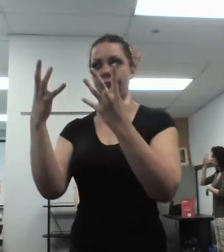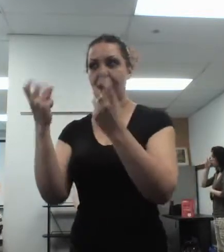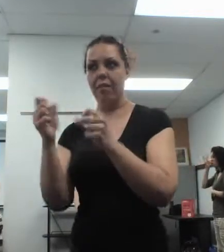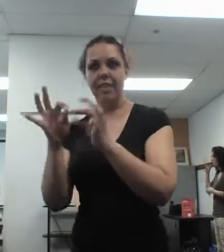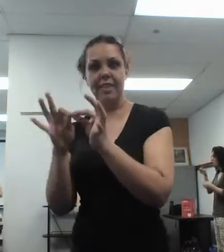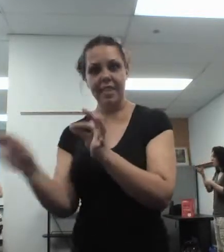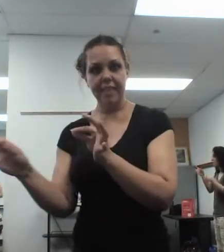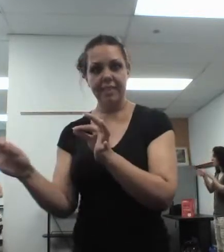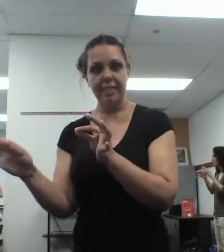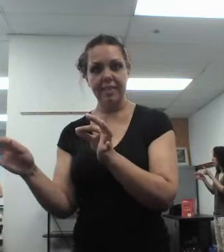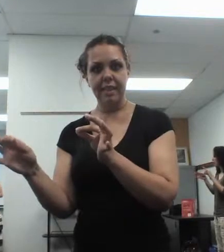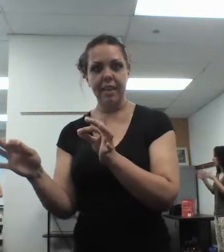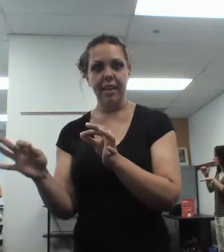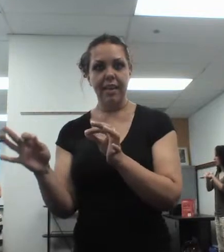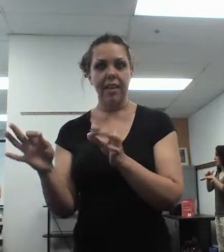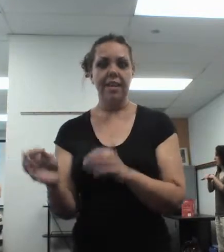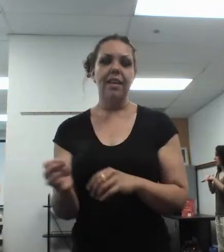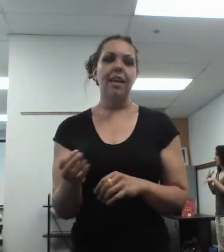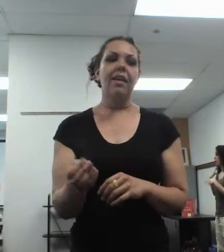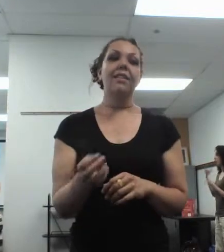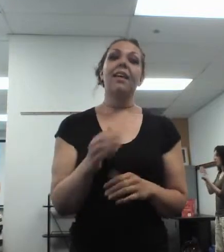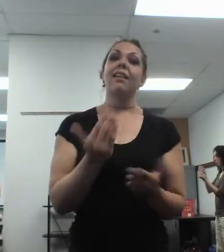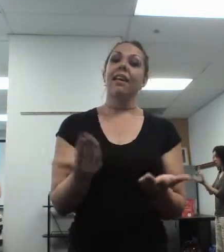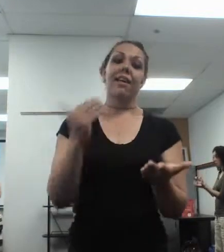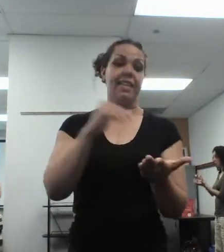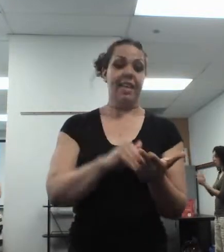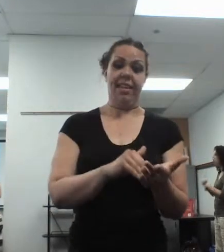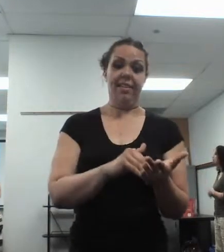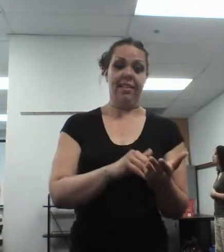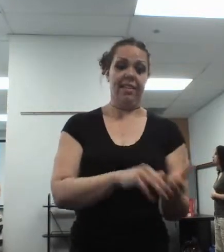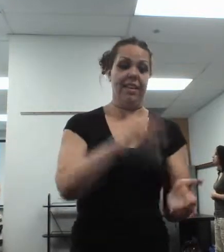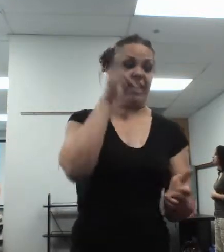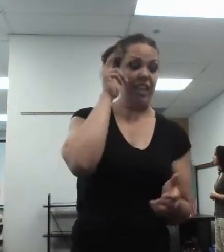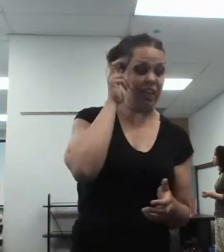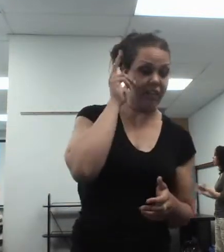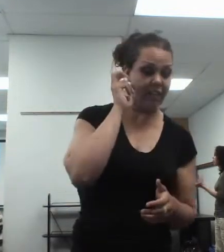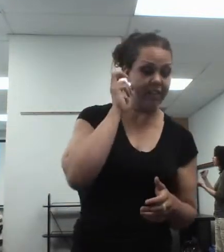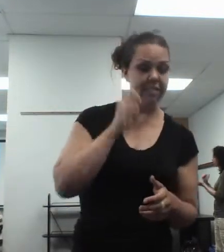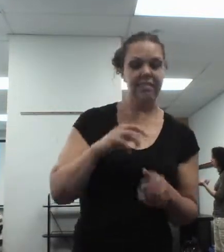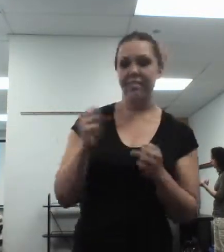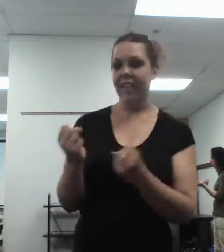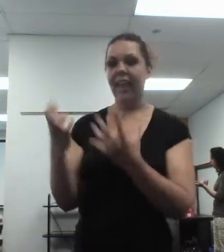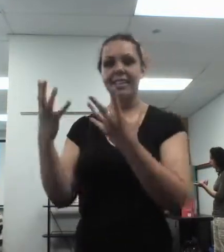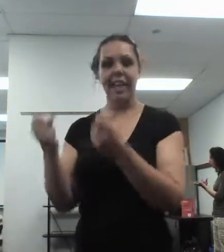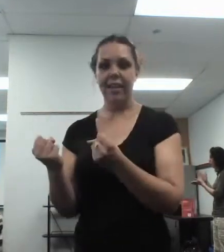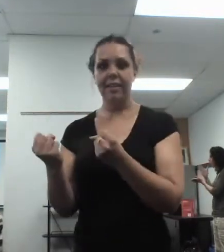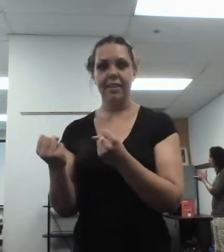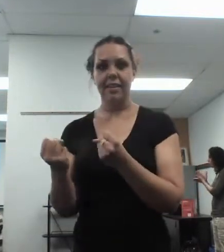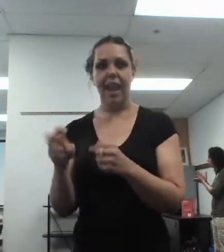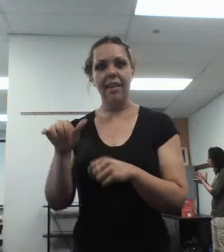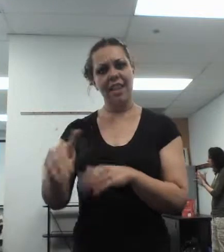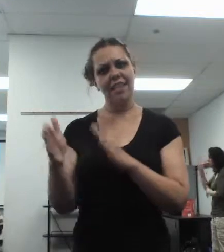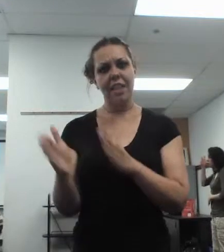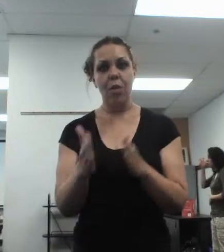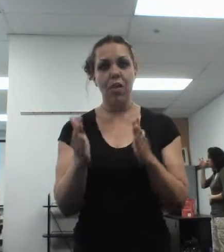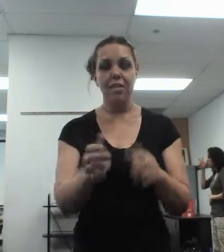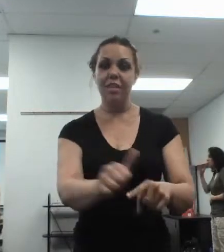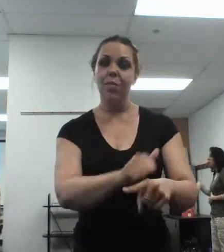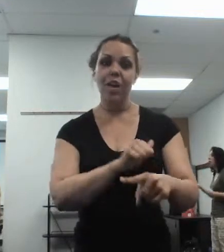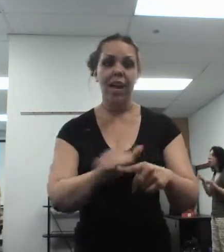you hear a chunk of English, and then you put out the sentence. It's the nature of the beats. It's the process of practicing in